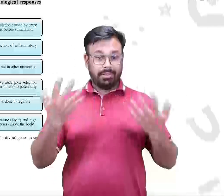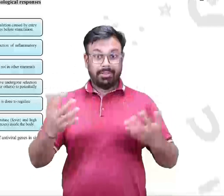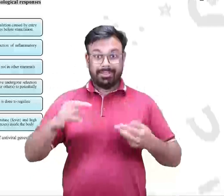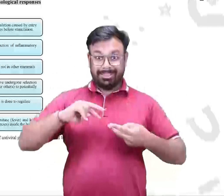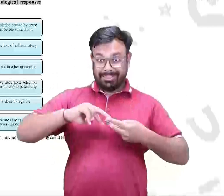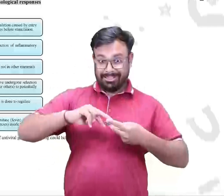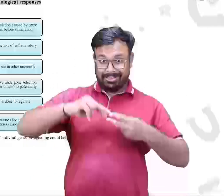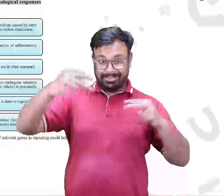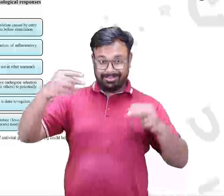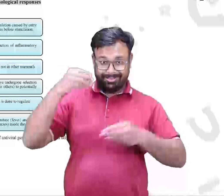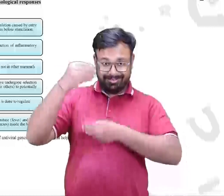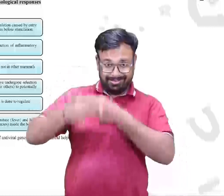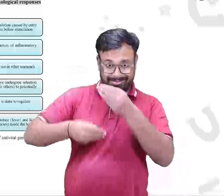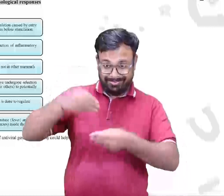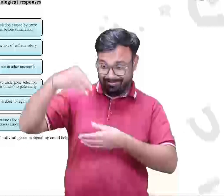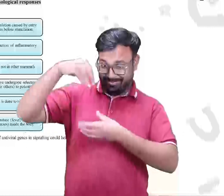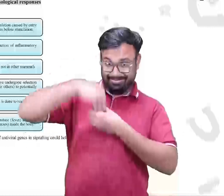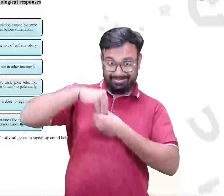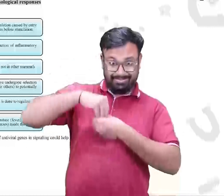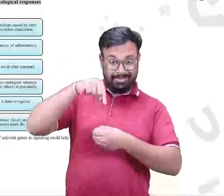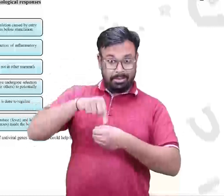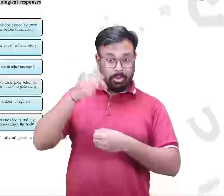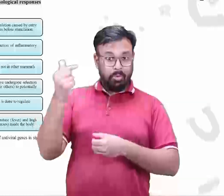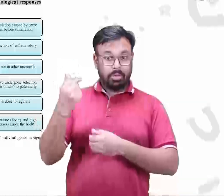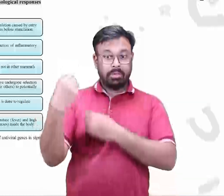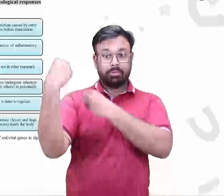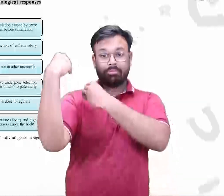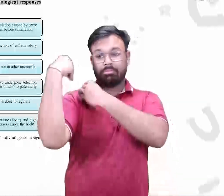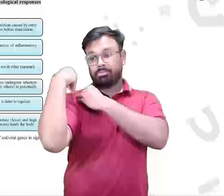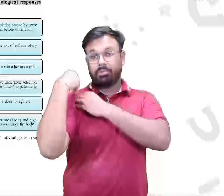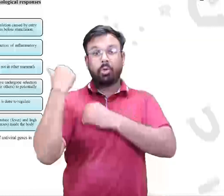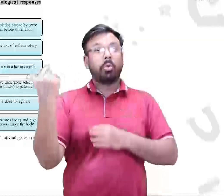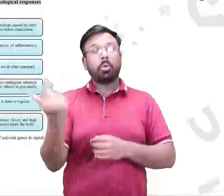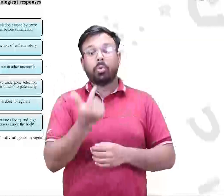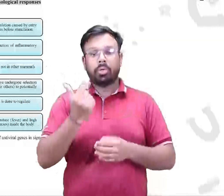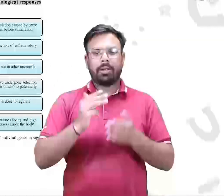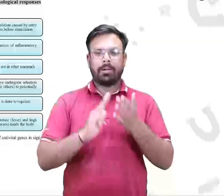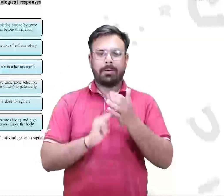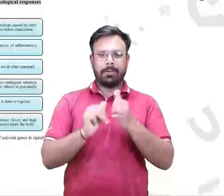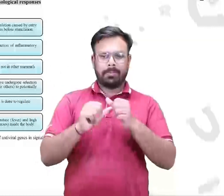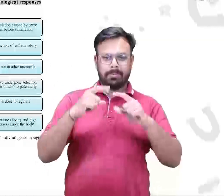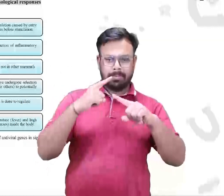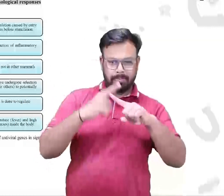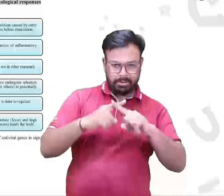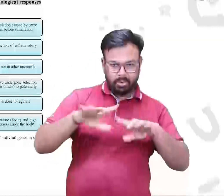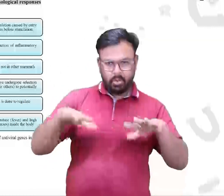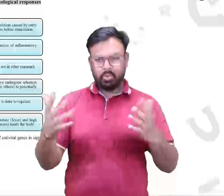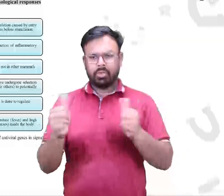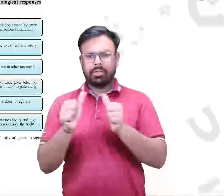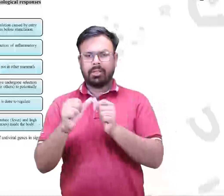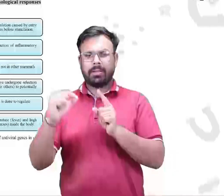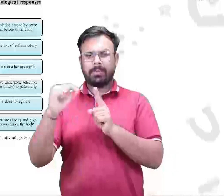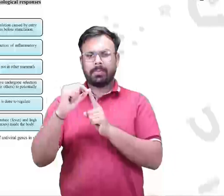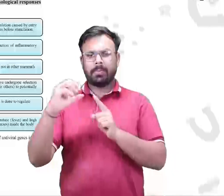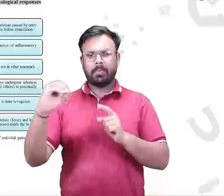Also, genes that are responsible for production of protein like MAX and